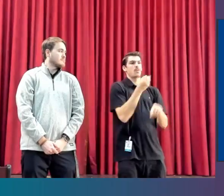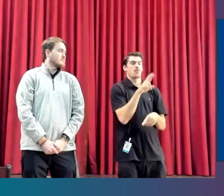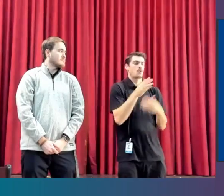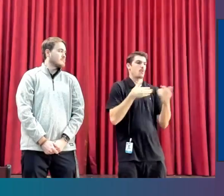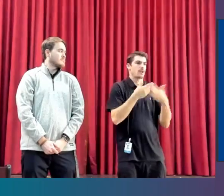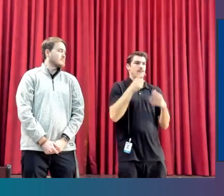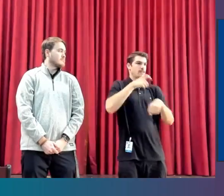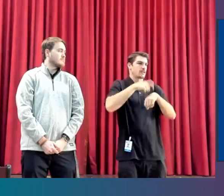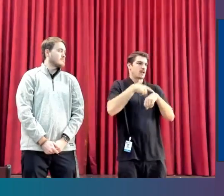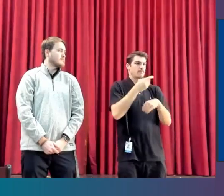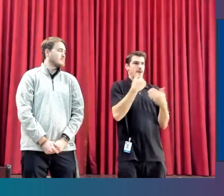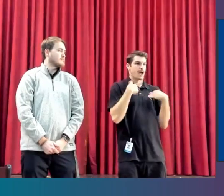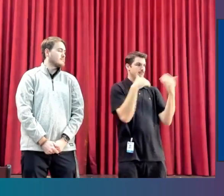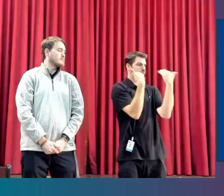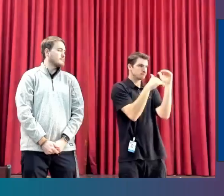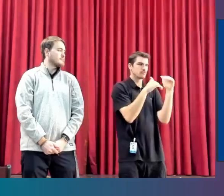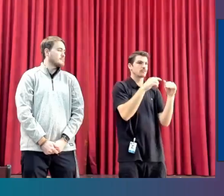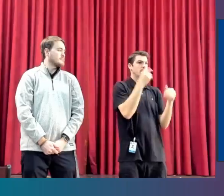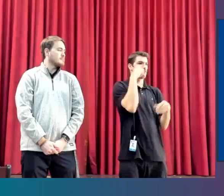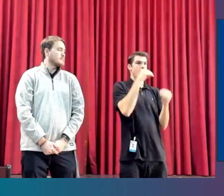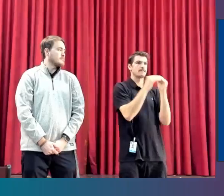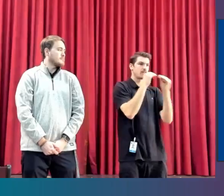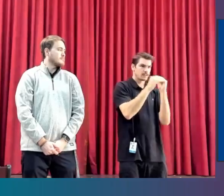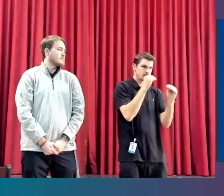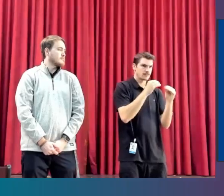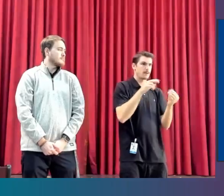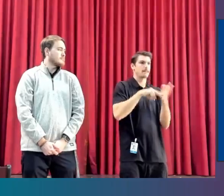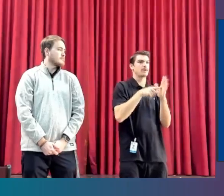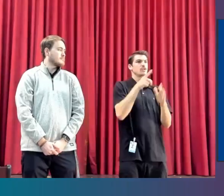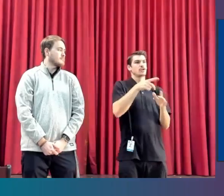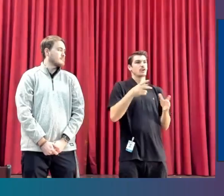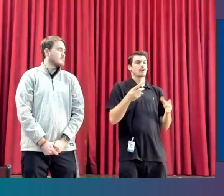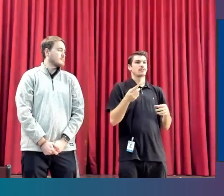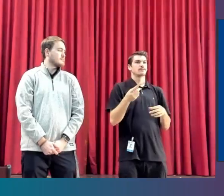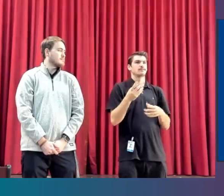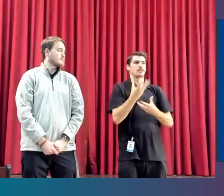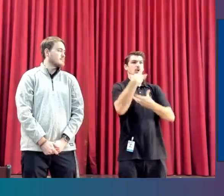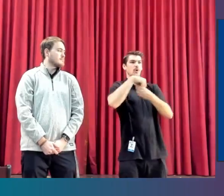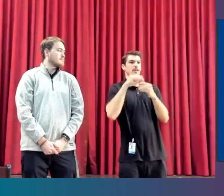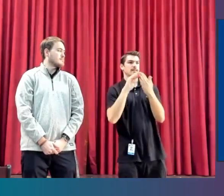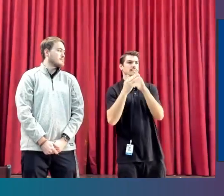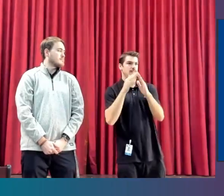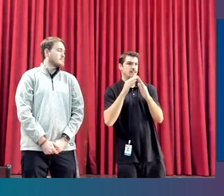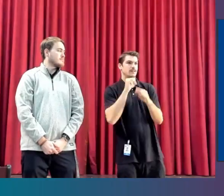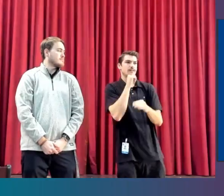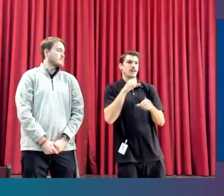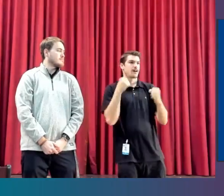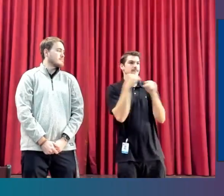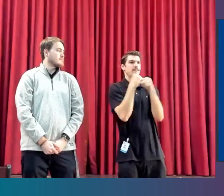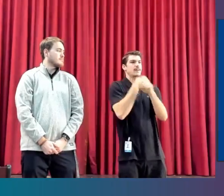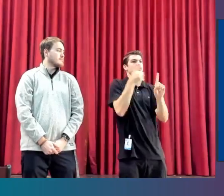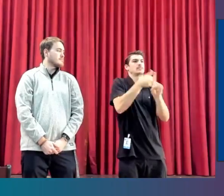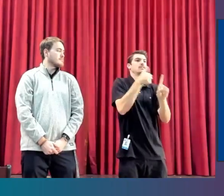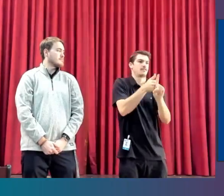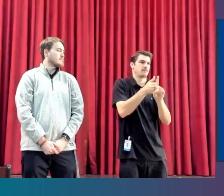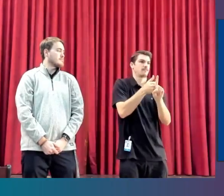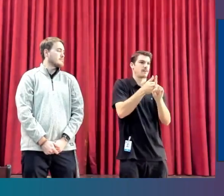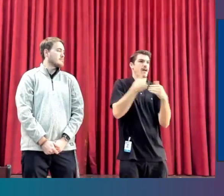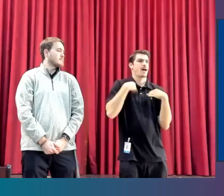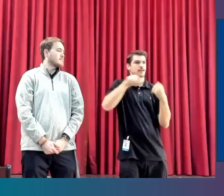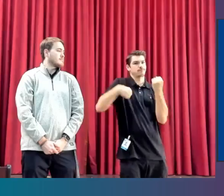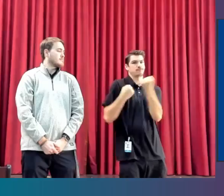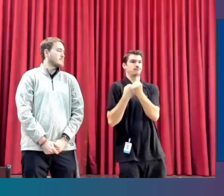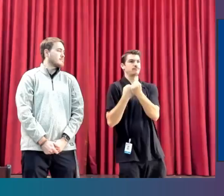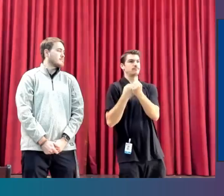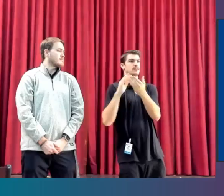to fix the issue. And so you're getting the city involved, so you're not fighting it alone, right?